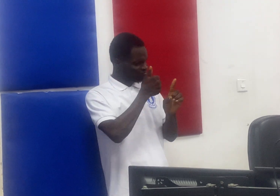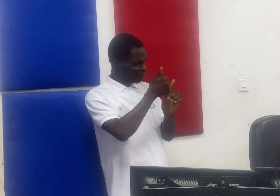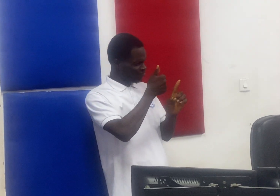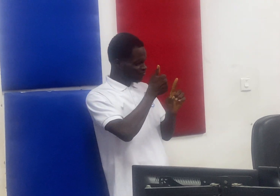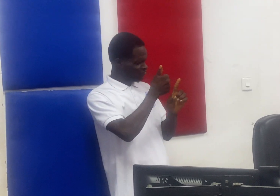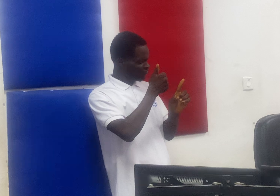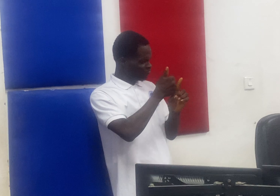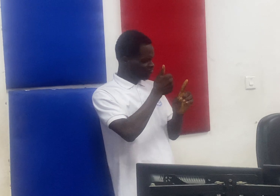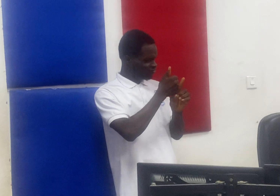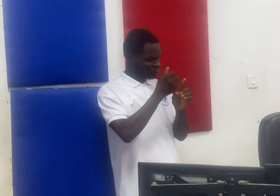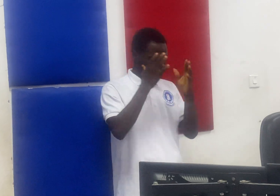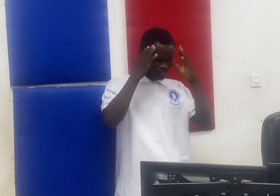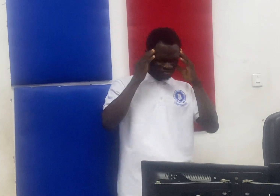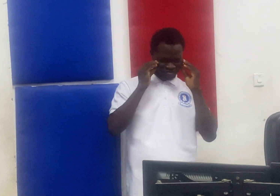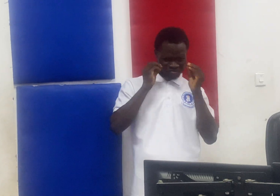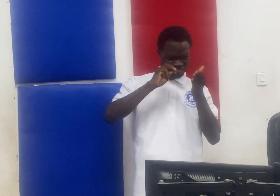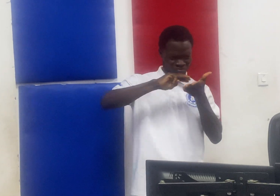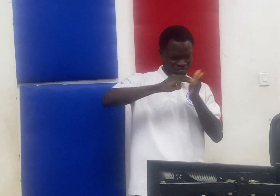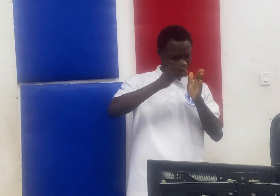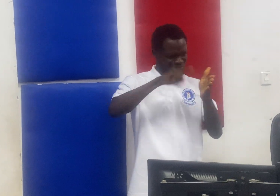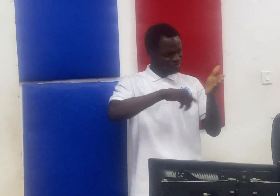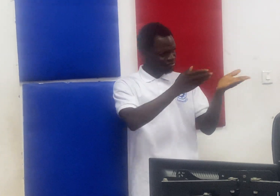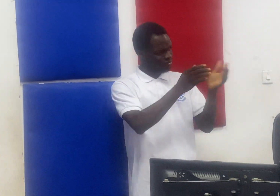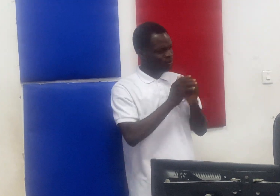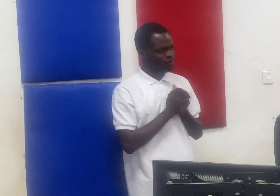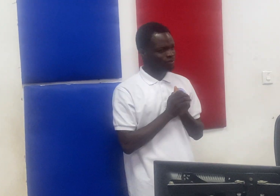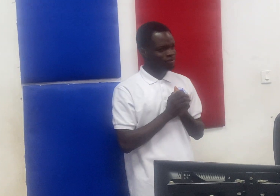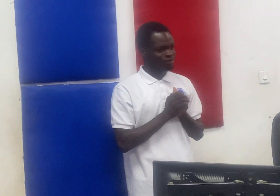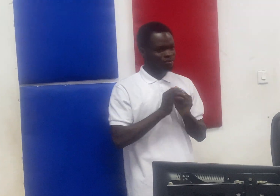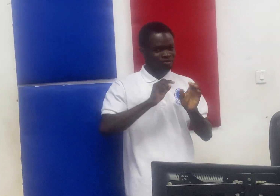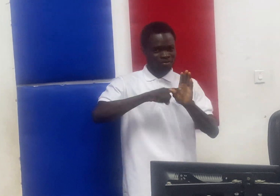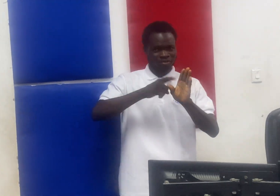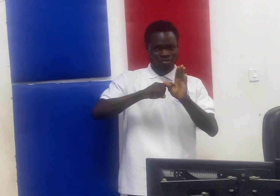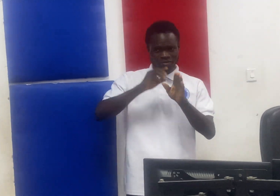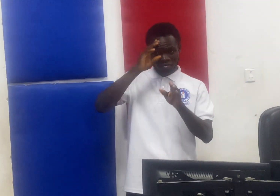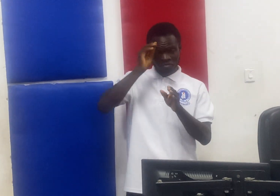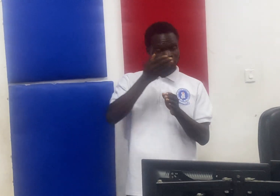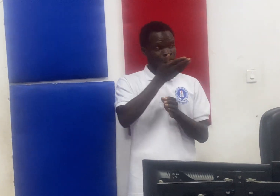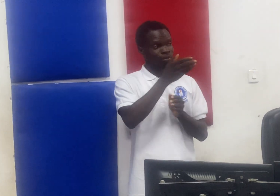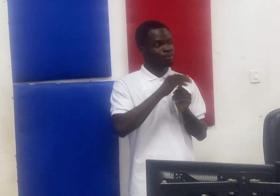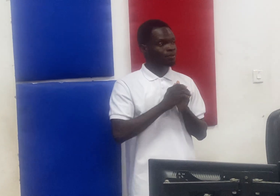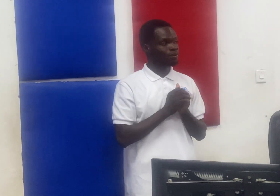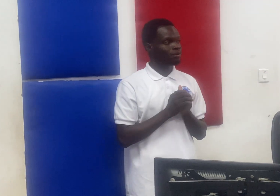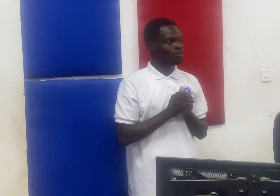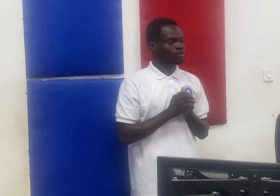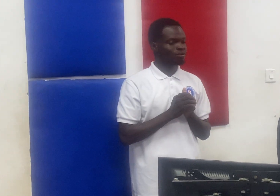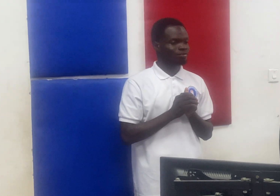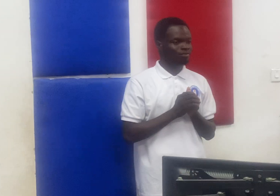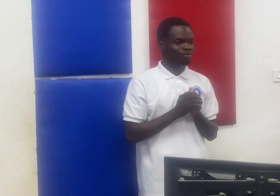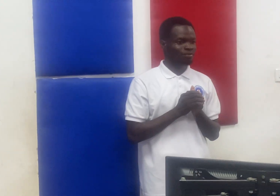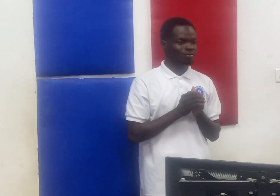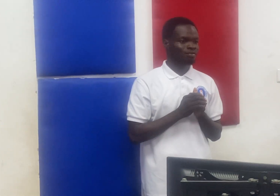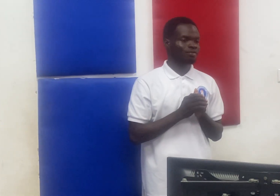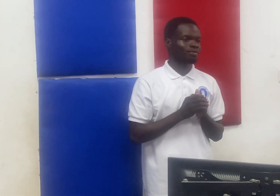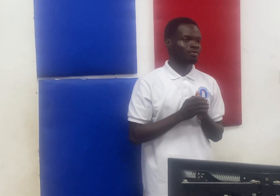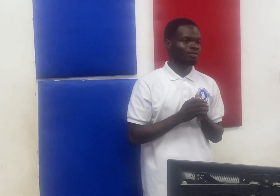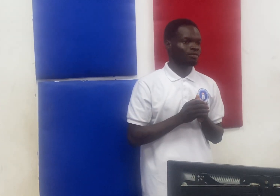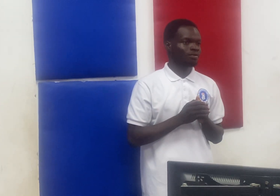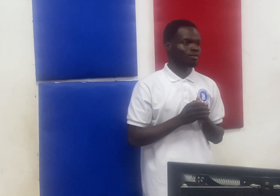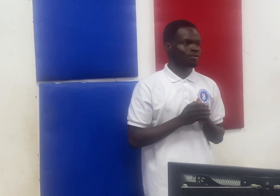mean? Starting from Mr. Wisdom. Okay, thank you, madam. When